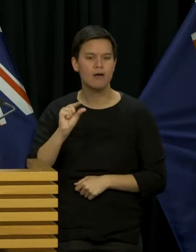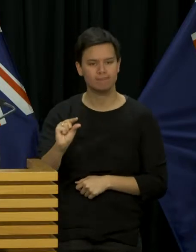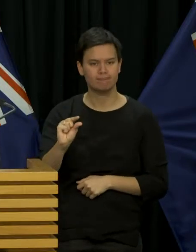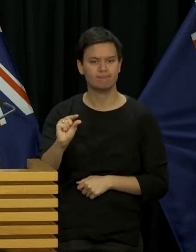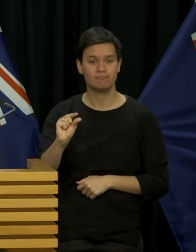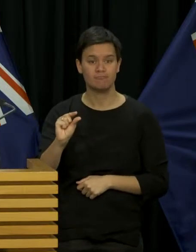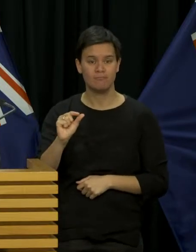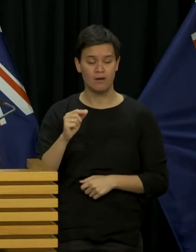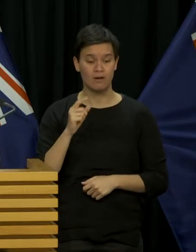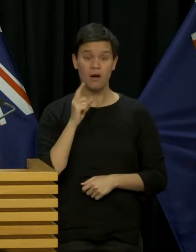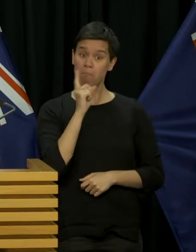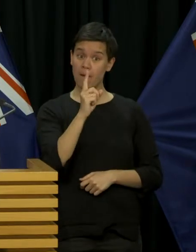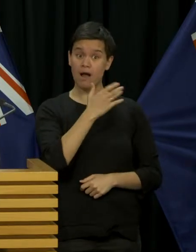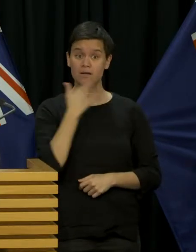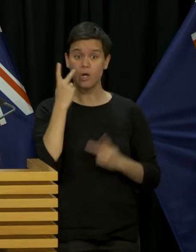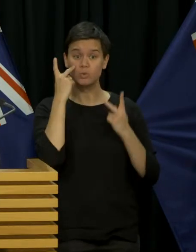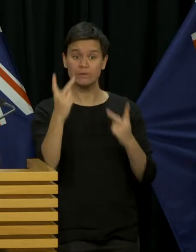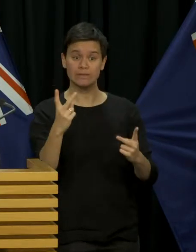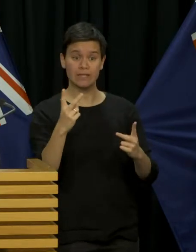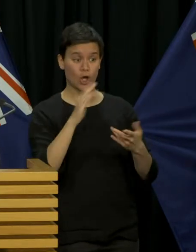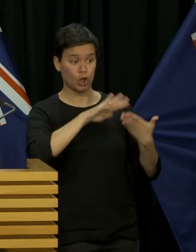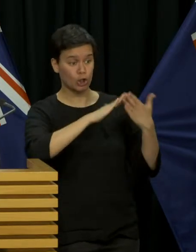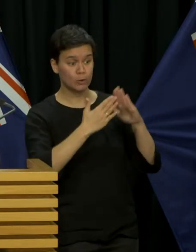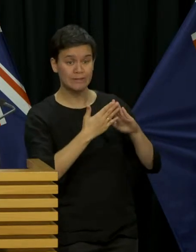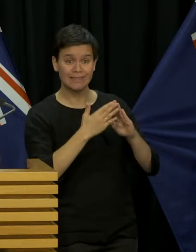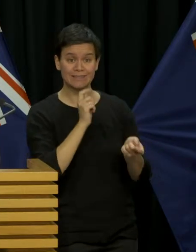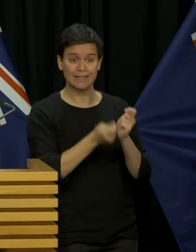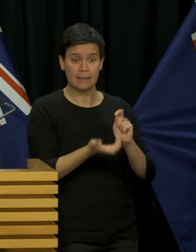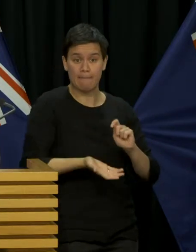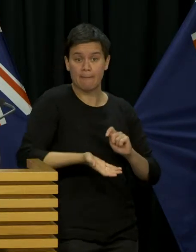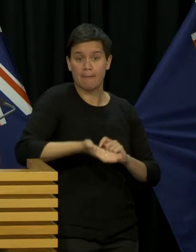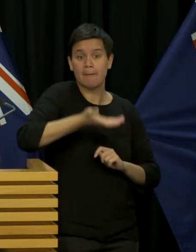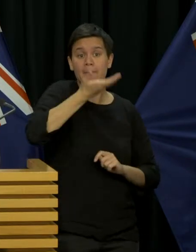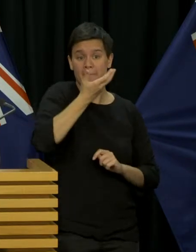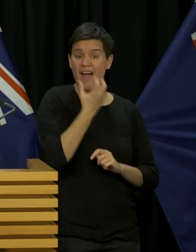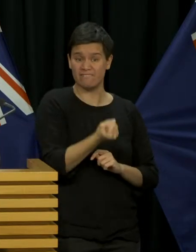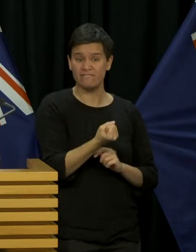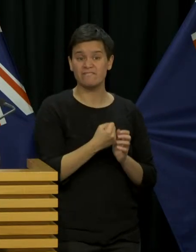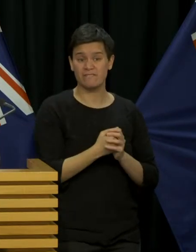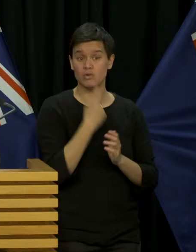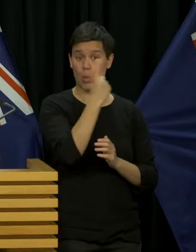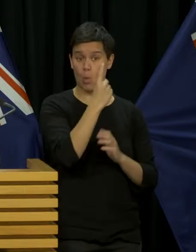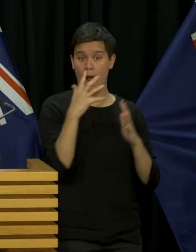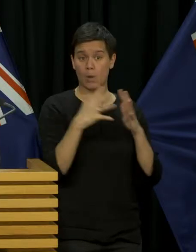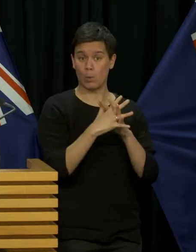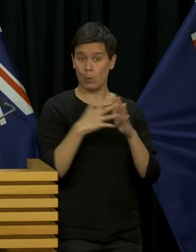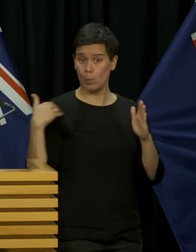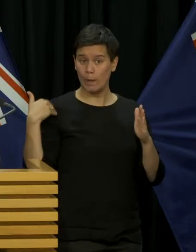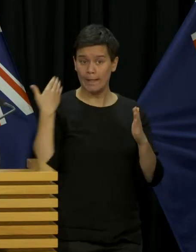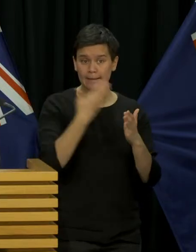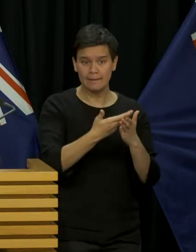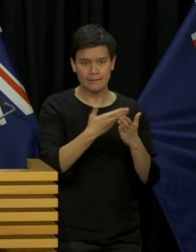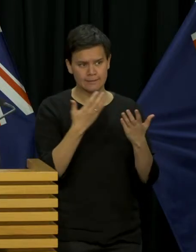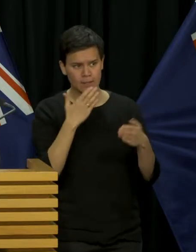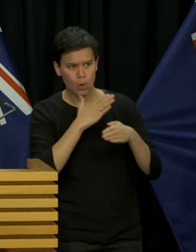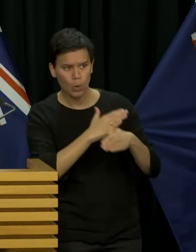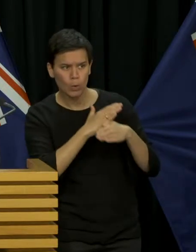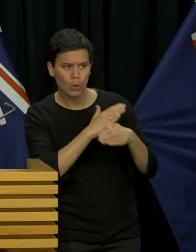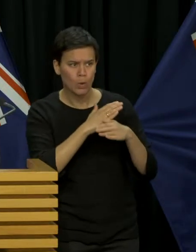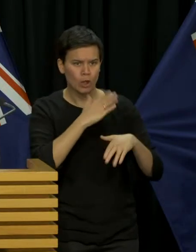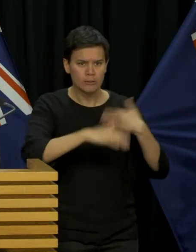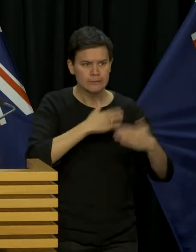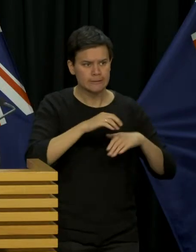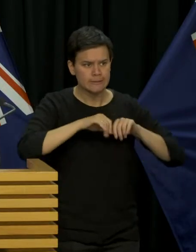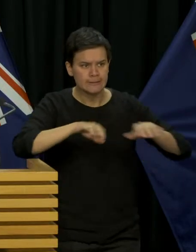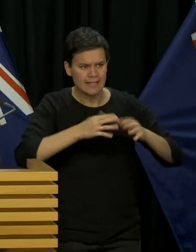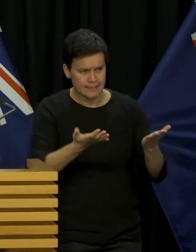in the community has definitely increased over the last week or so since we've done that work with the colleges. Which